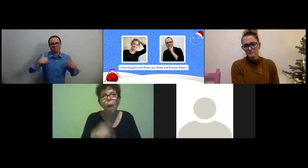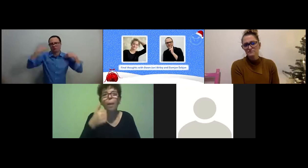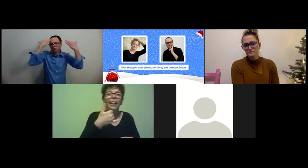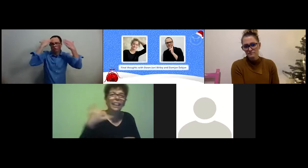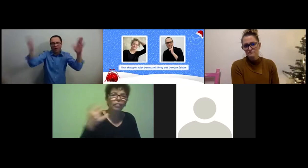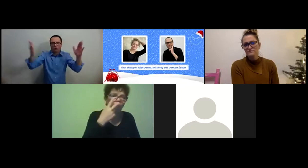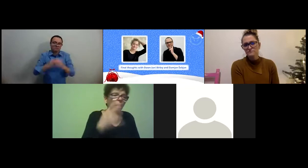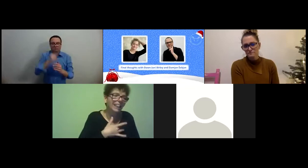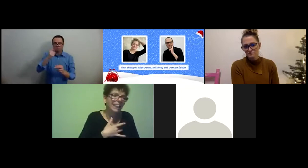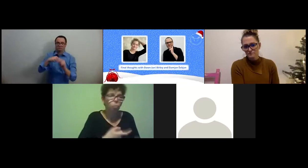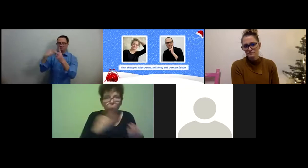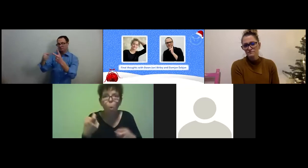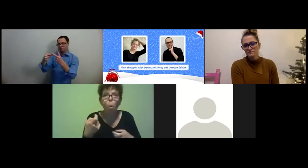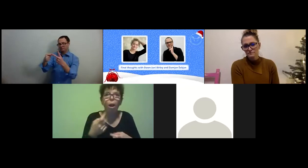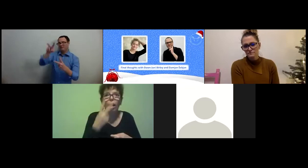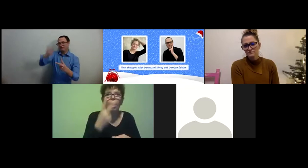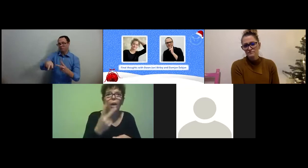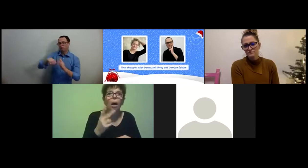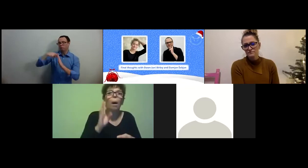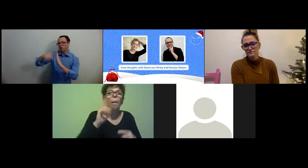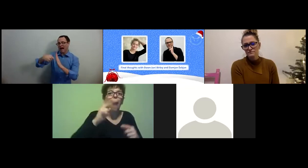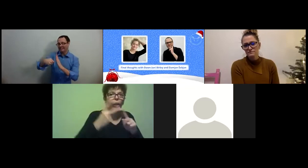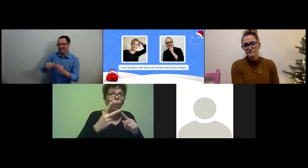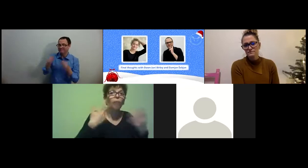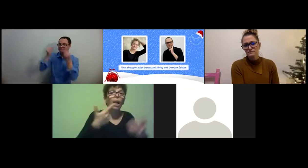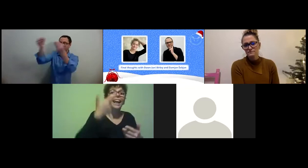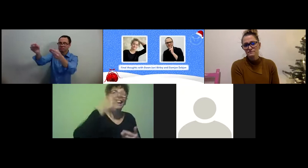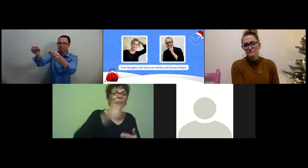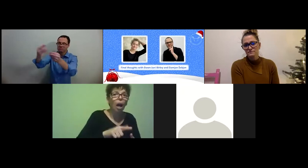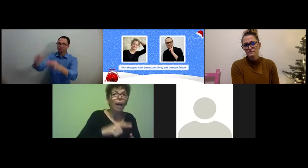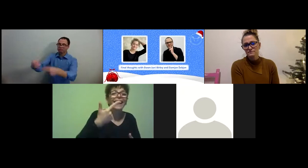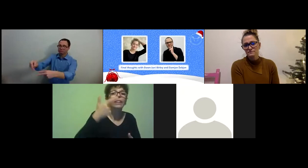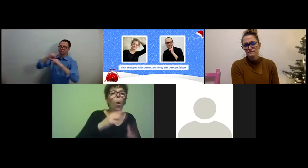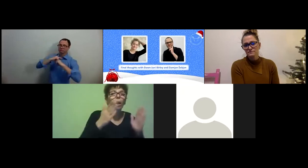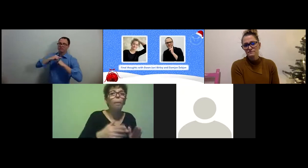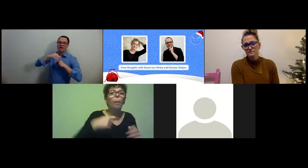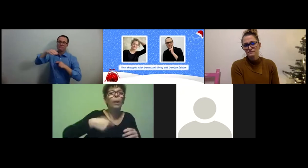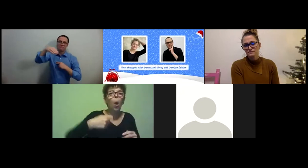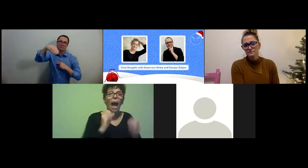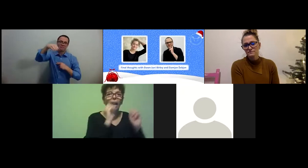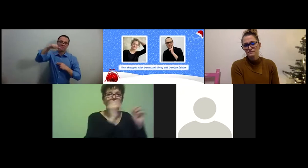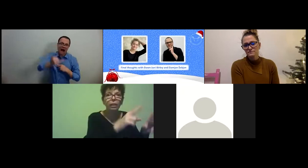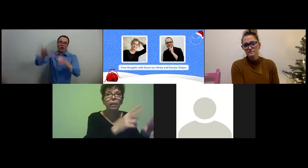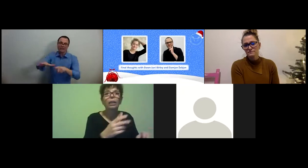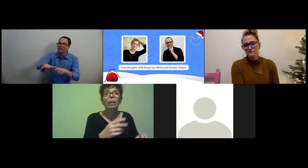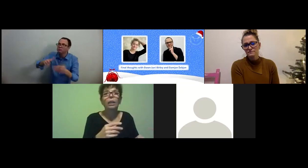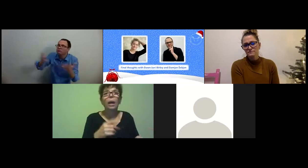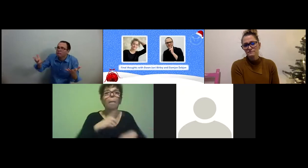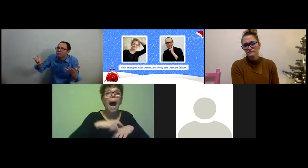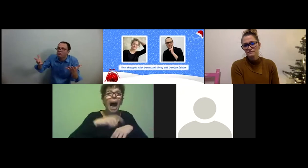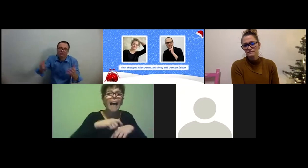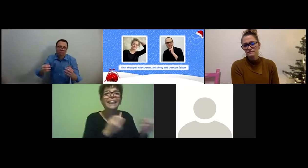Give us a little time. Maybe you can continue on a voluntary basis 1 or 2 months more while we put together